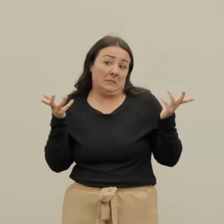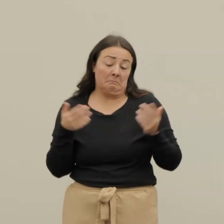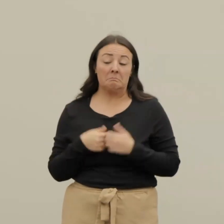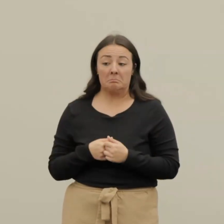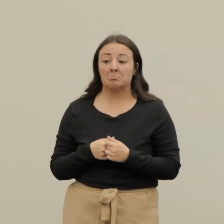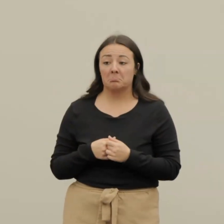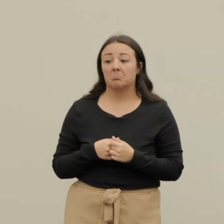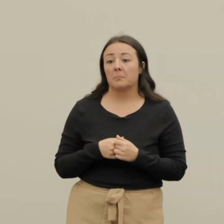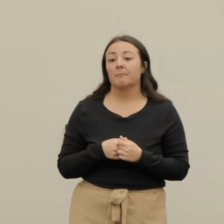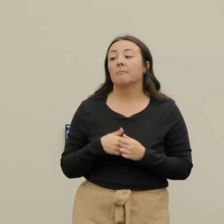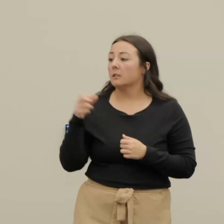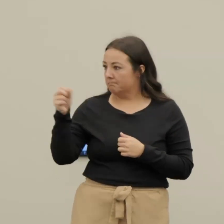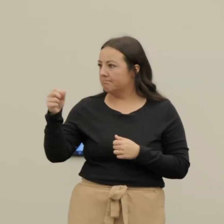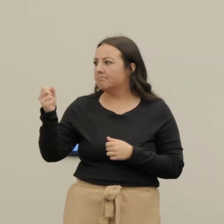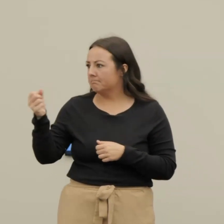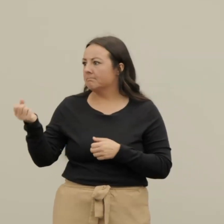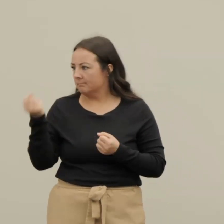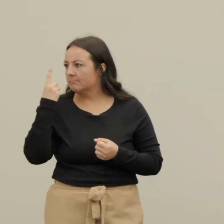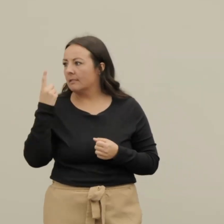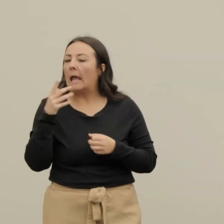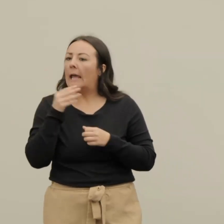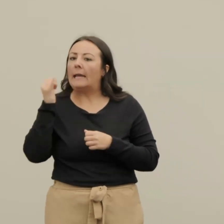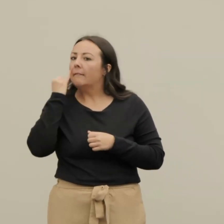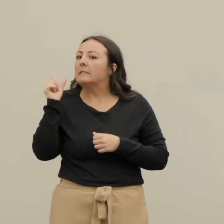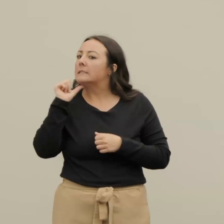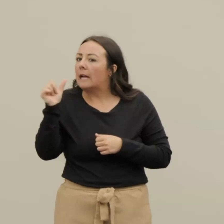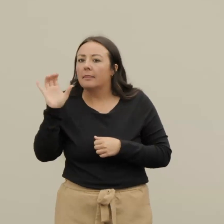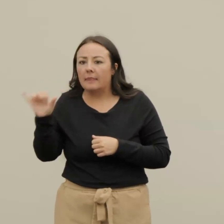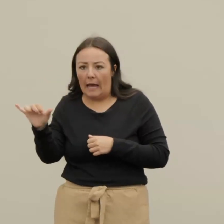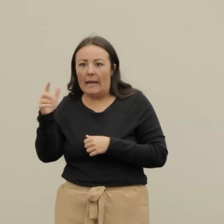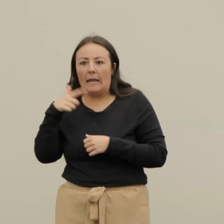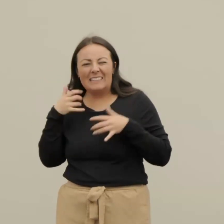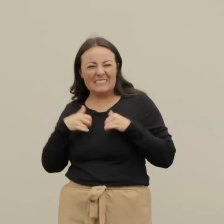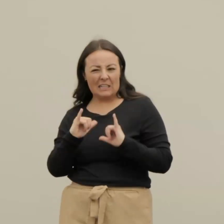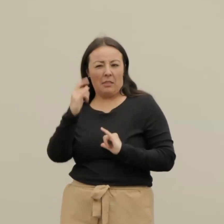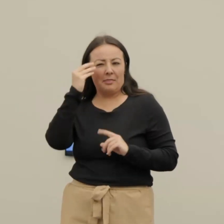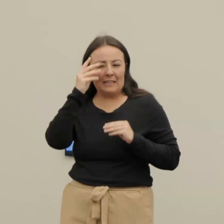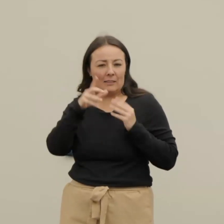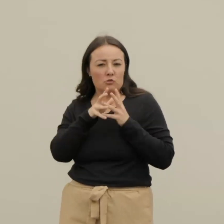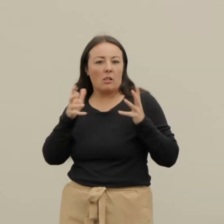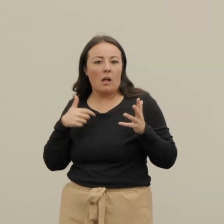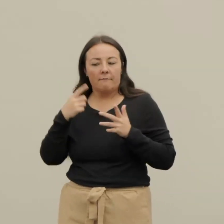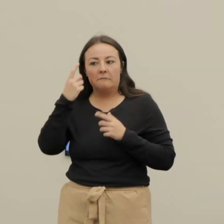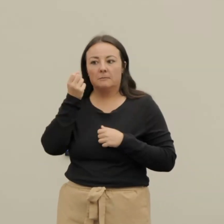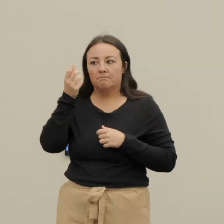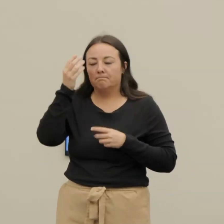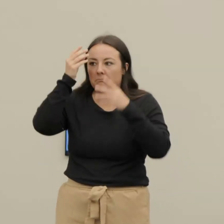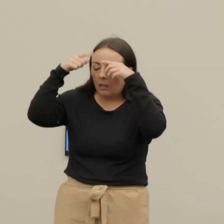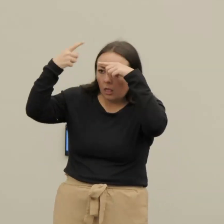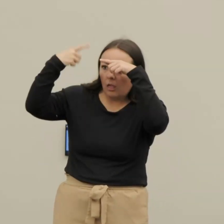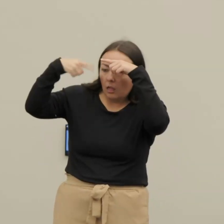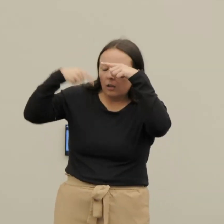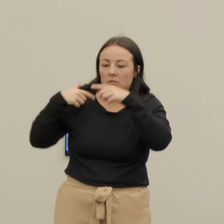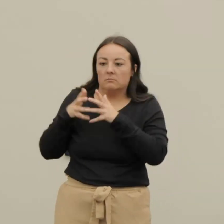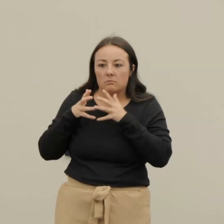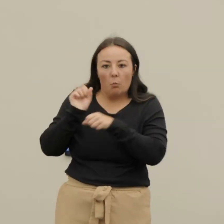it's not that, because what I'm wondering is, I still think there's more cognitive load on the brain when you're having to parse